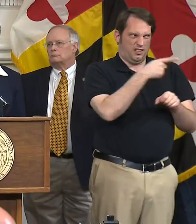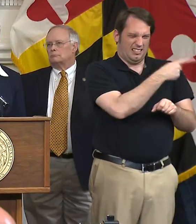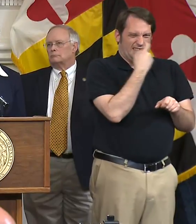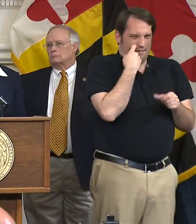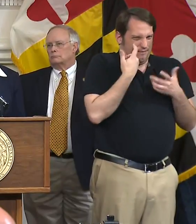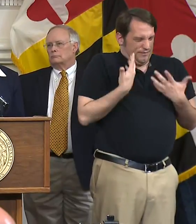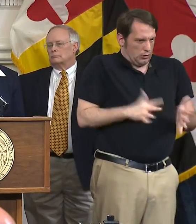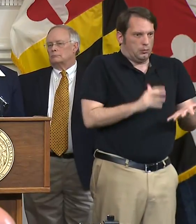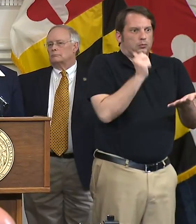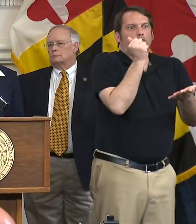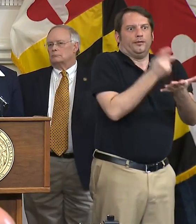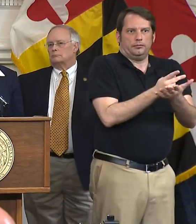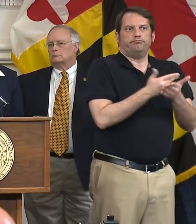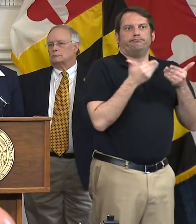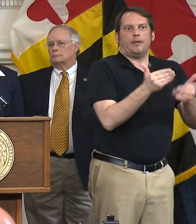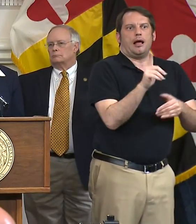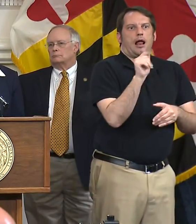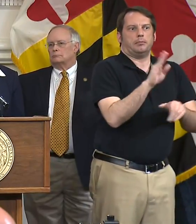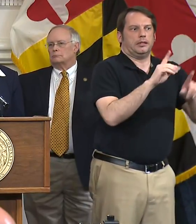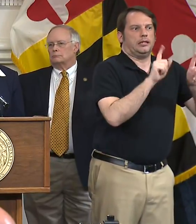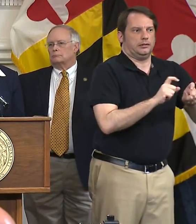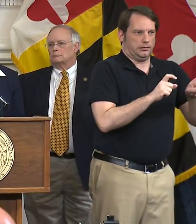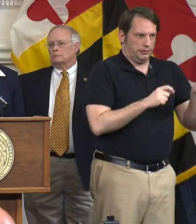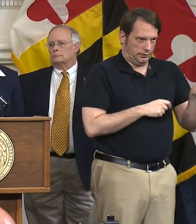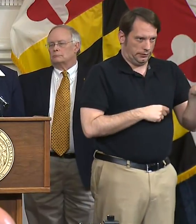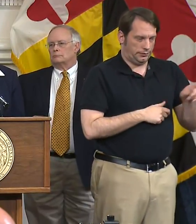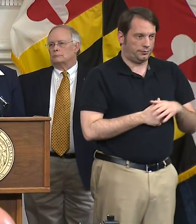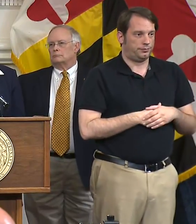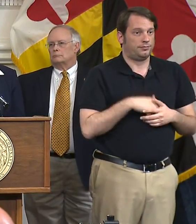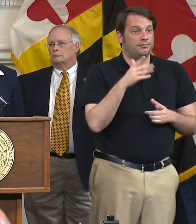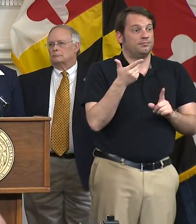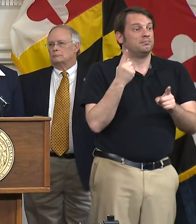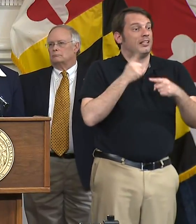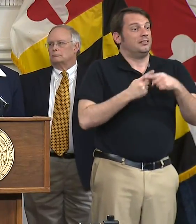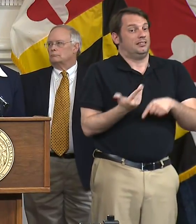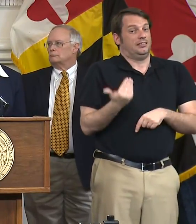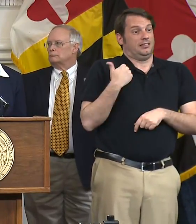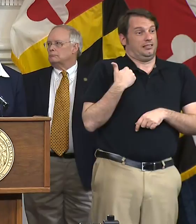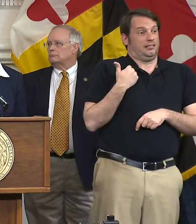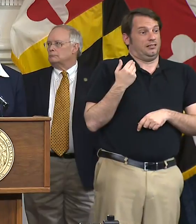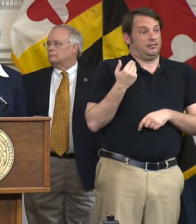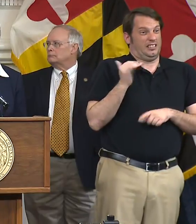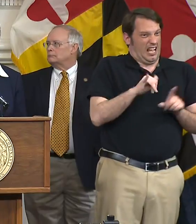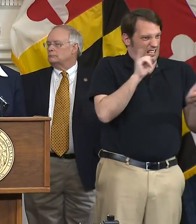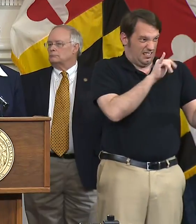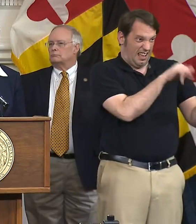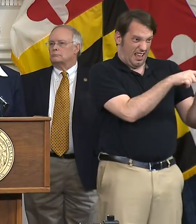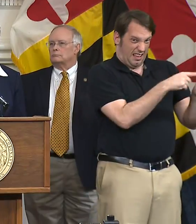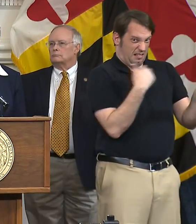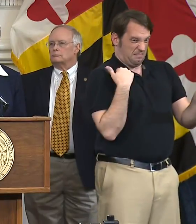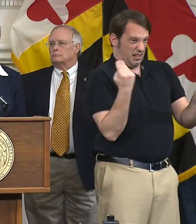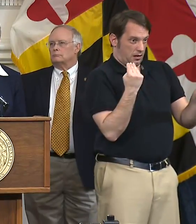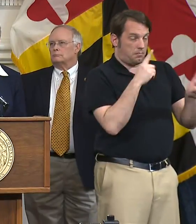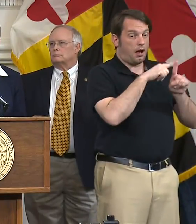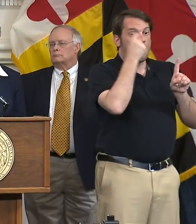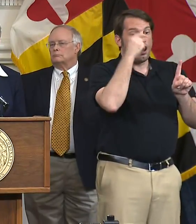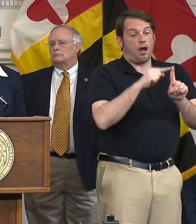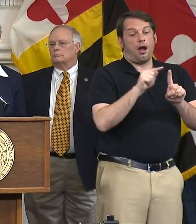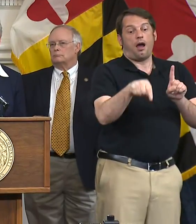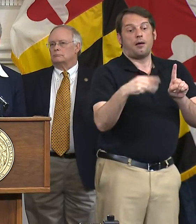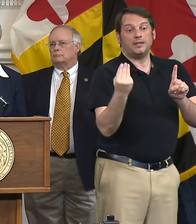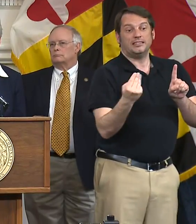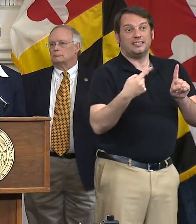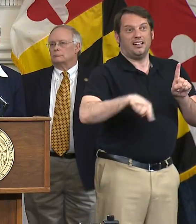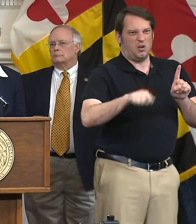the other large national laboratory chain will begin that. So that's a real breakthrough because it will allow people to get testing